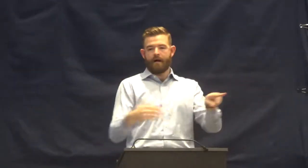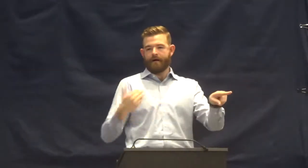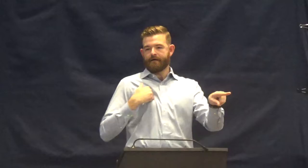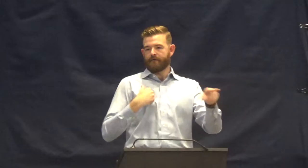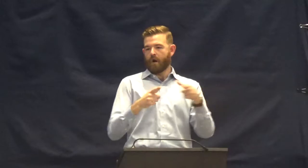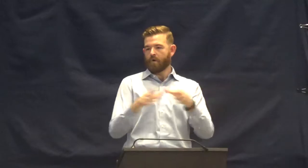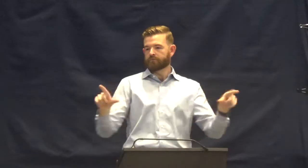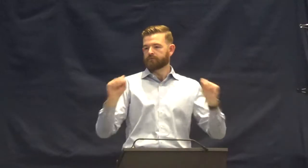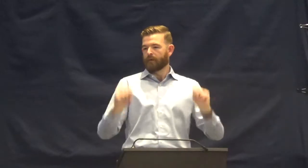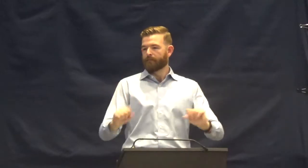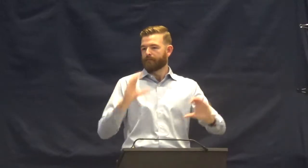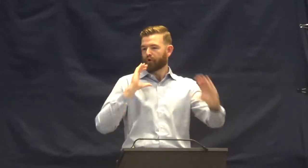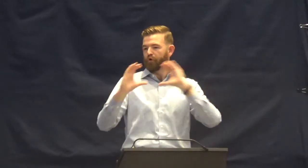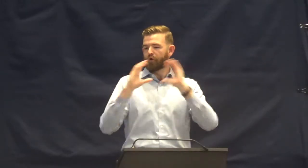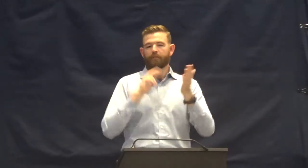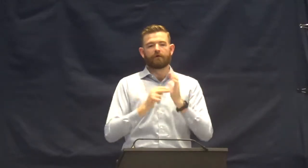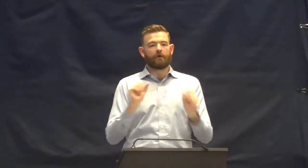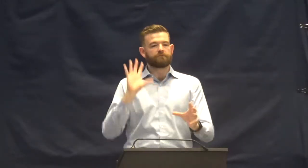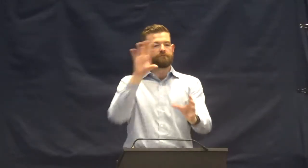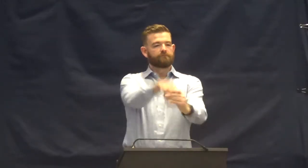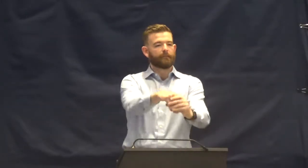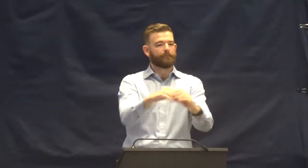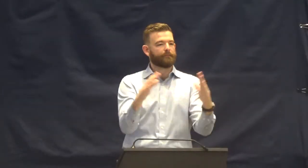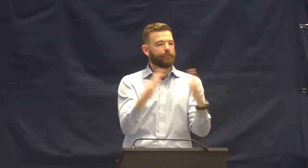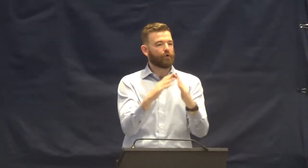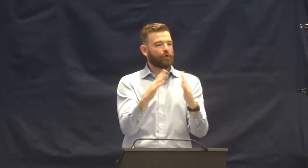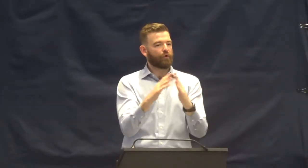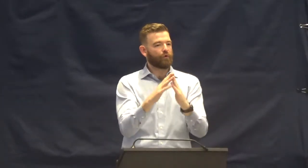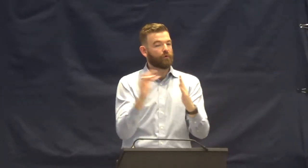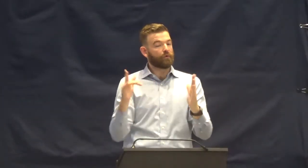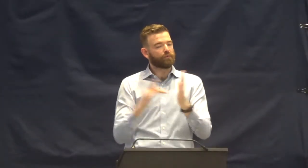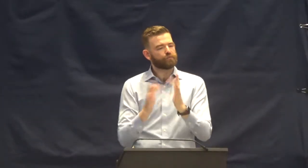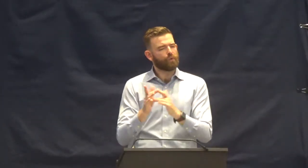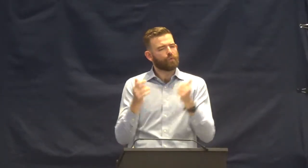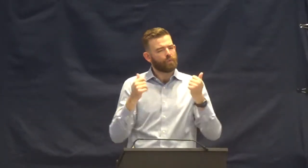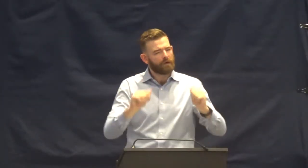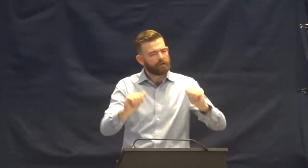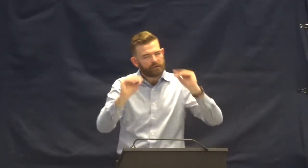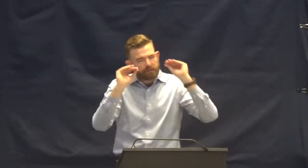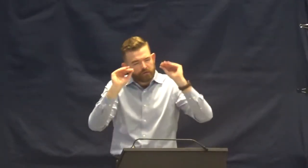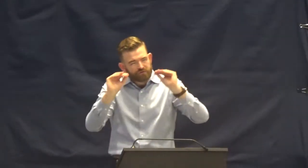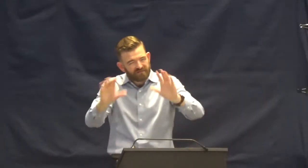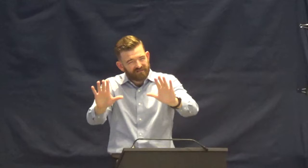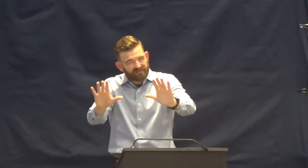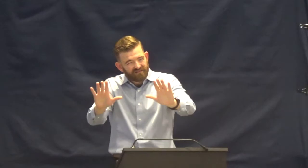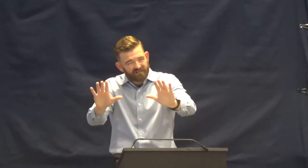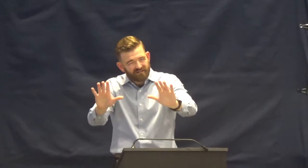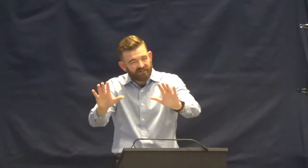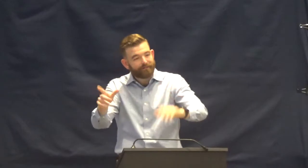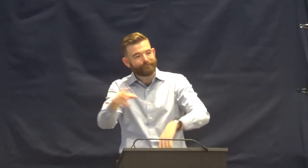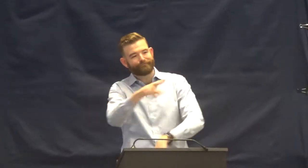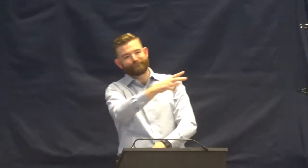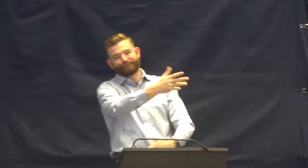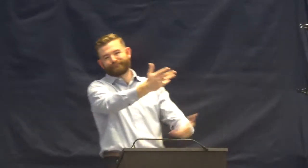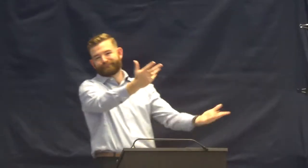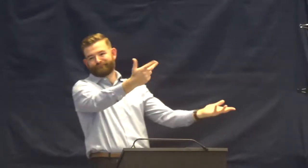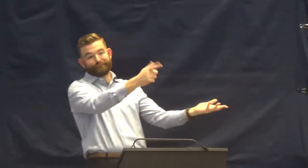The most important thing in this story is not the hearing acuity, but the fact that the man